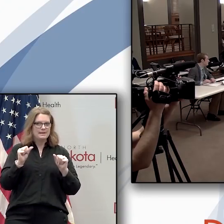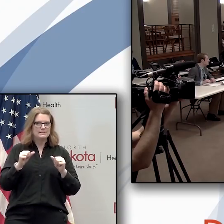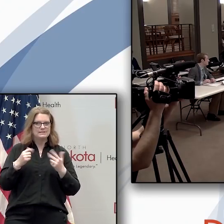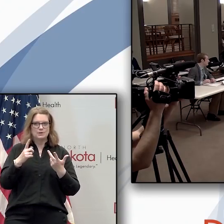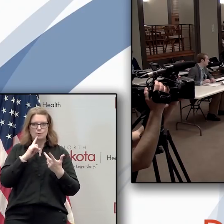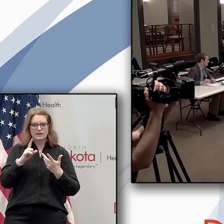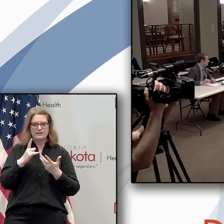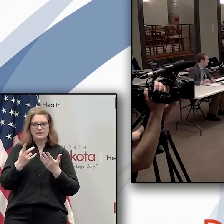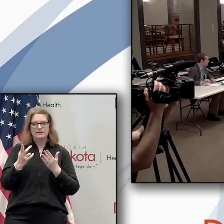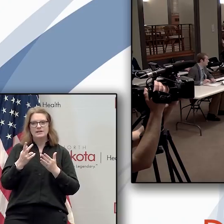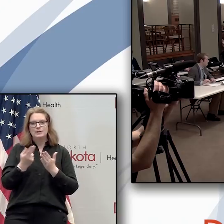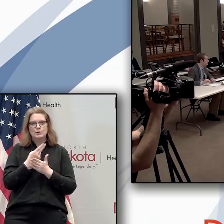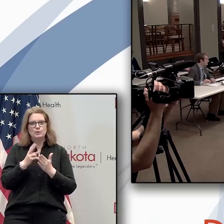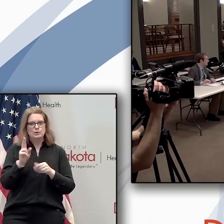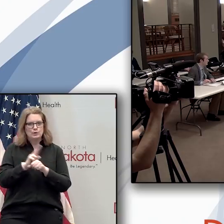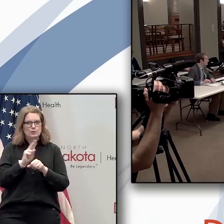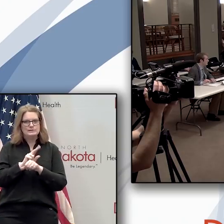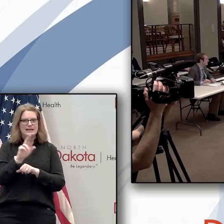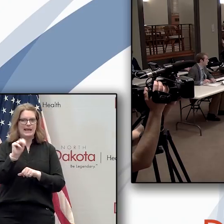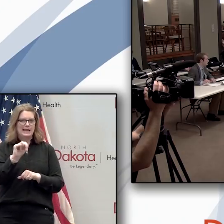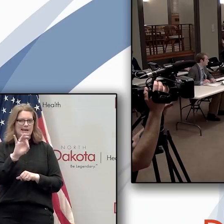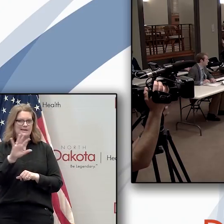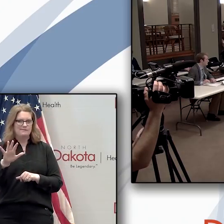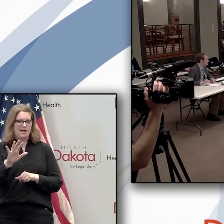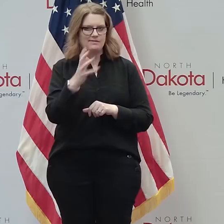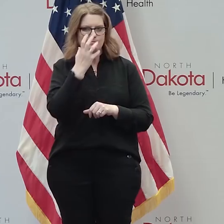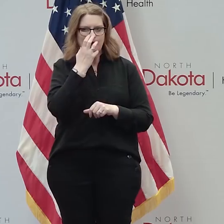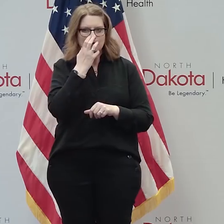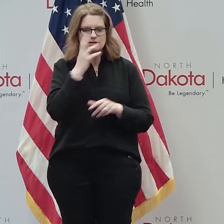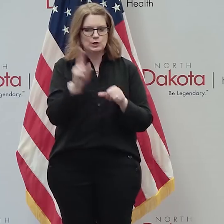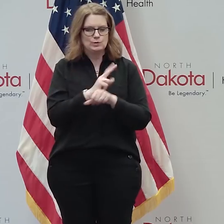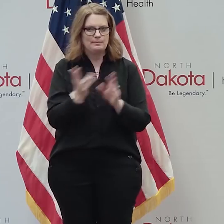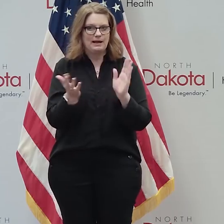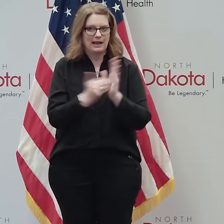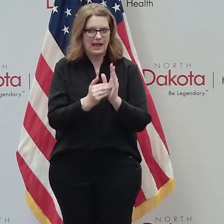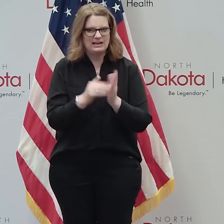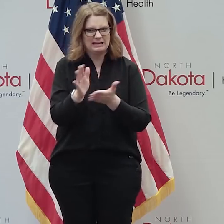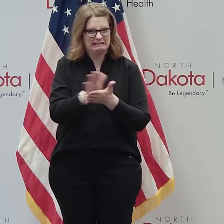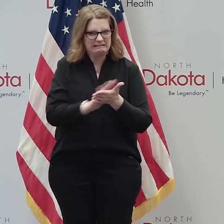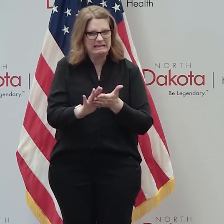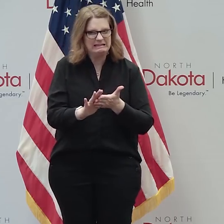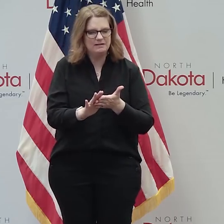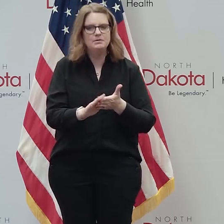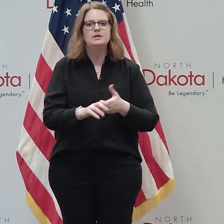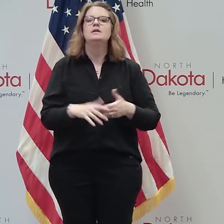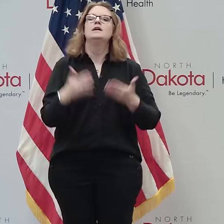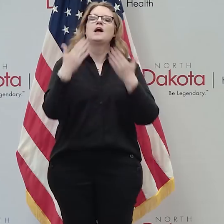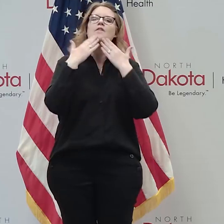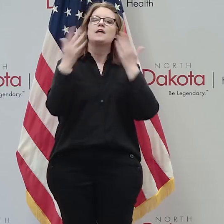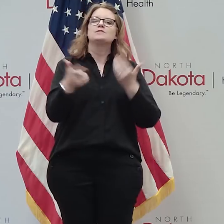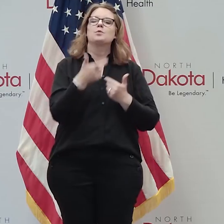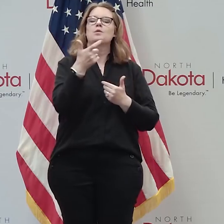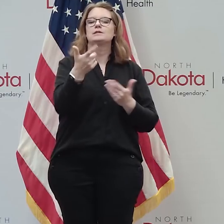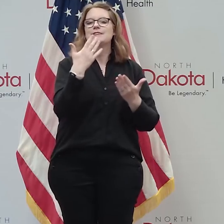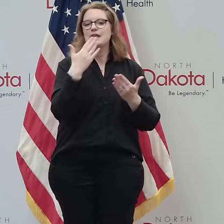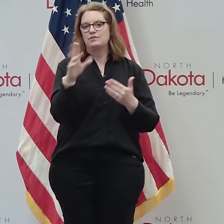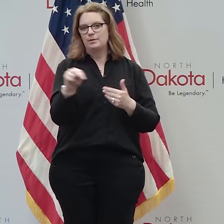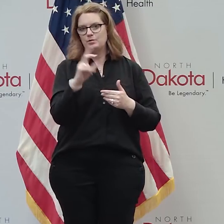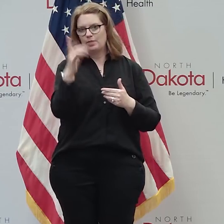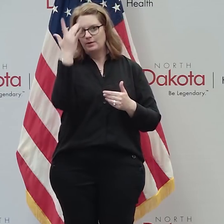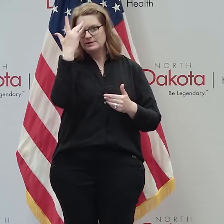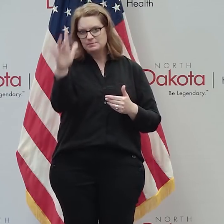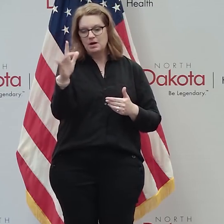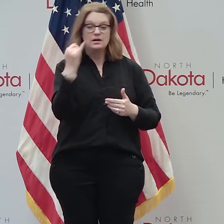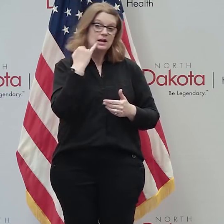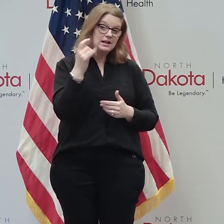recycle those N95 masks in a decontaminated way. And I want to thank everybody for dialing in today. Thanks for being North Dakota Smart.